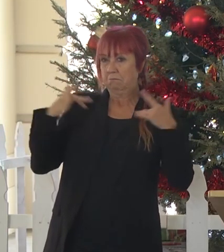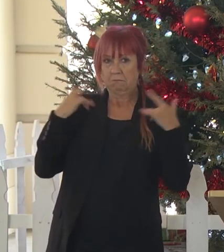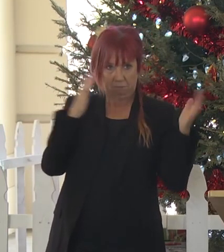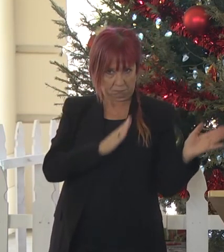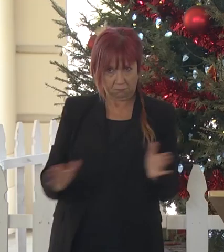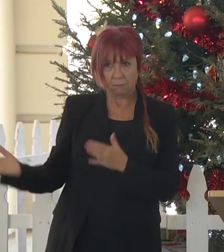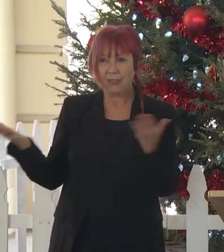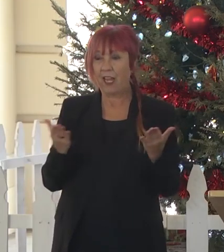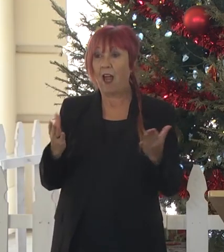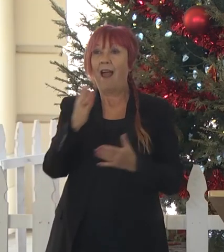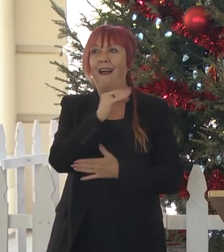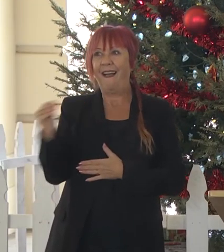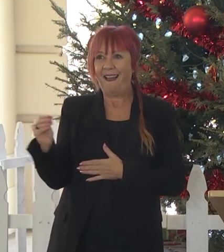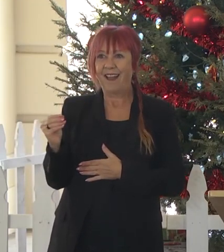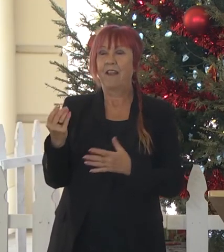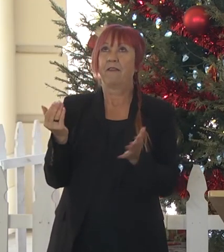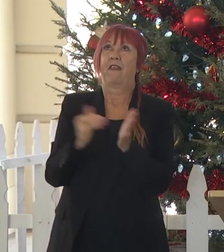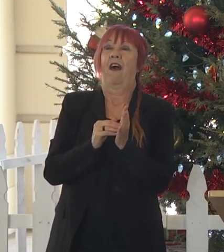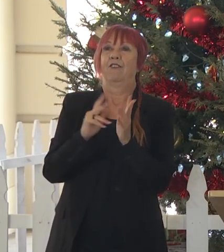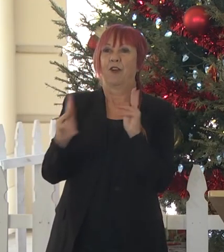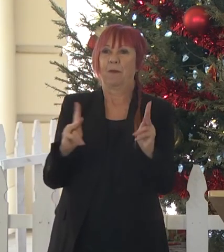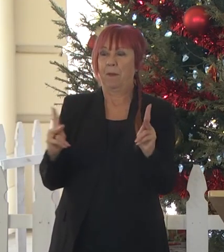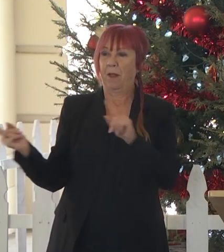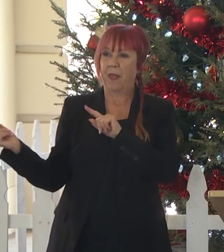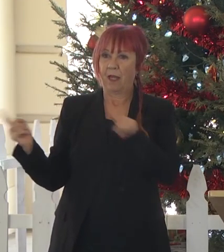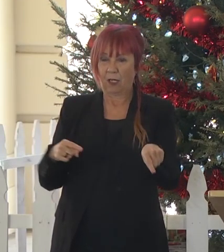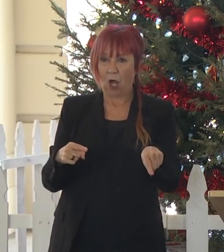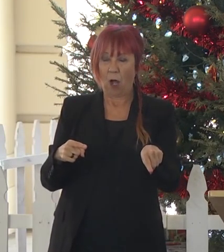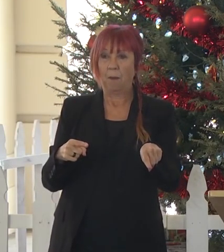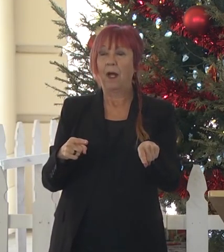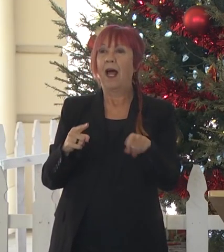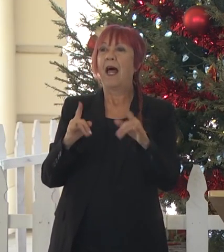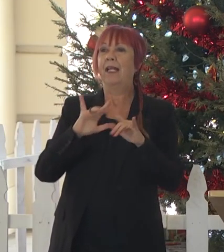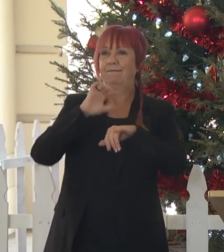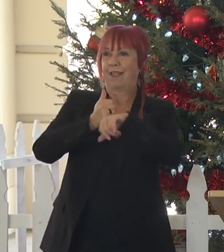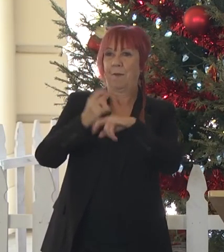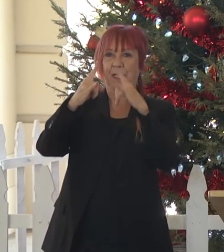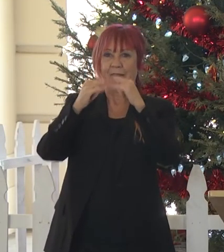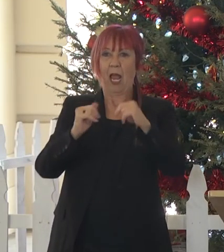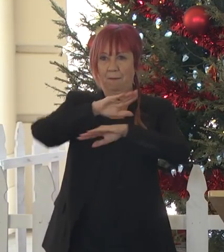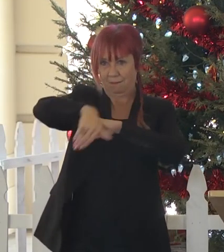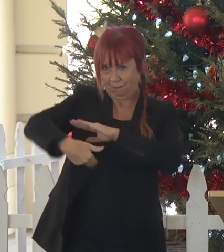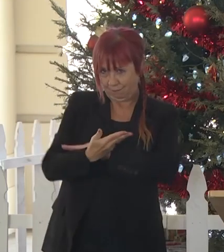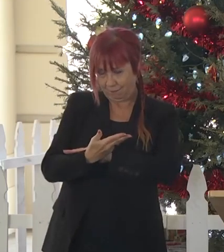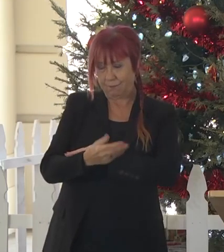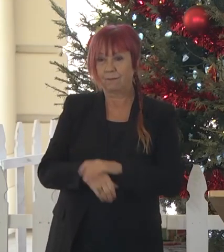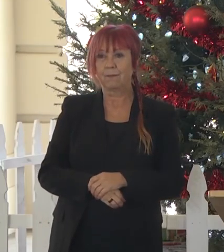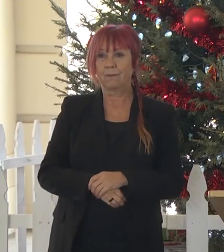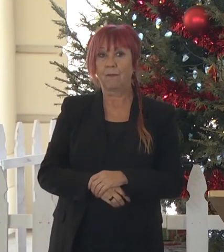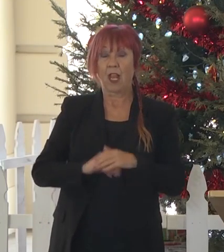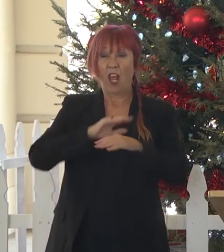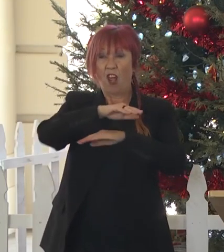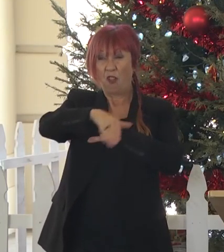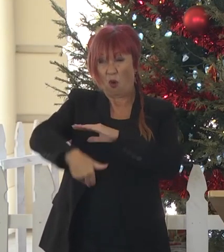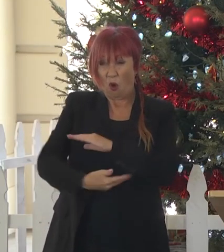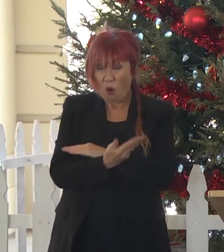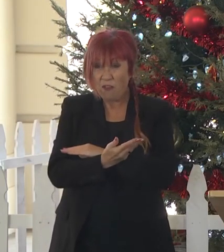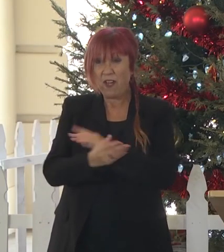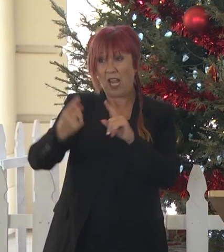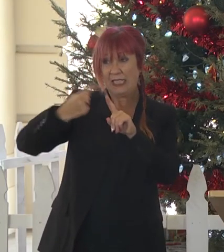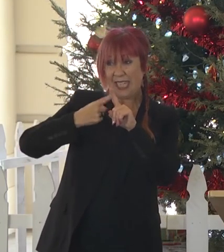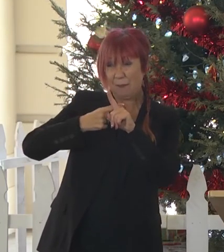here, as well as the thousands of people that are coming out to camp overnight. The overnight lows are expected to